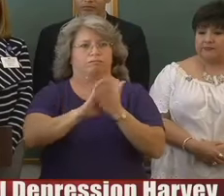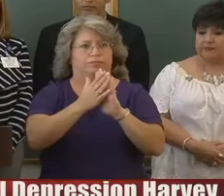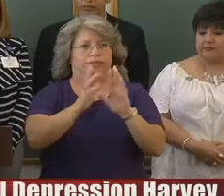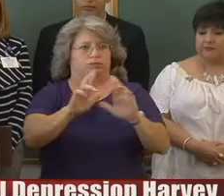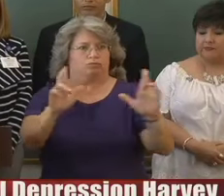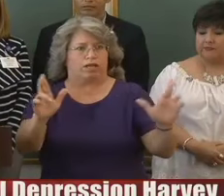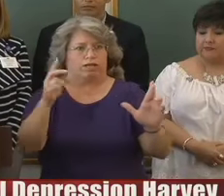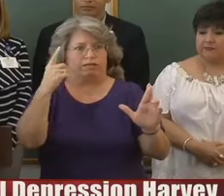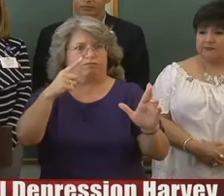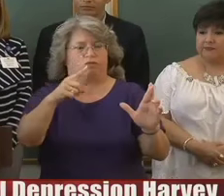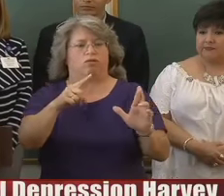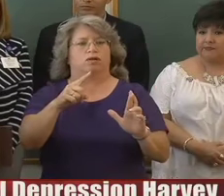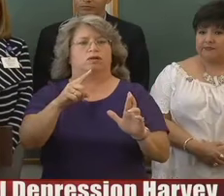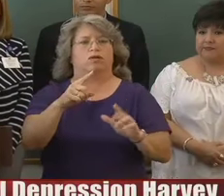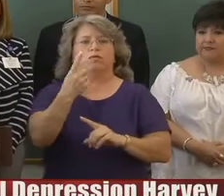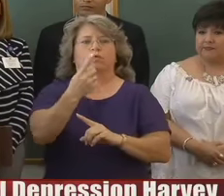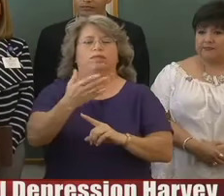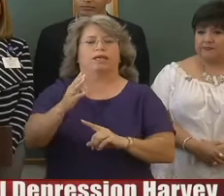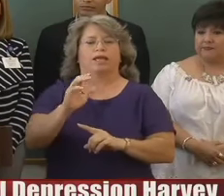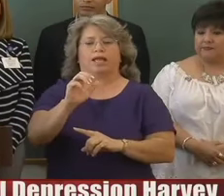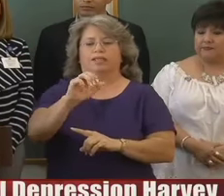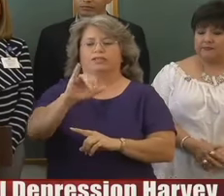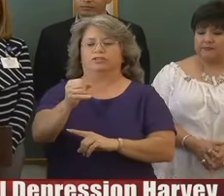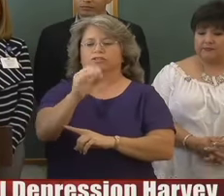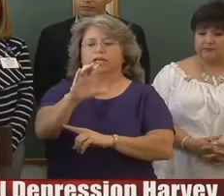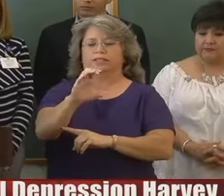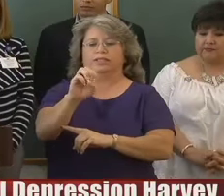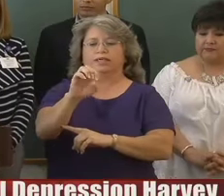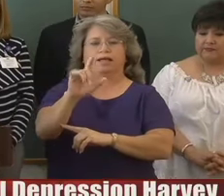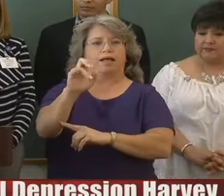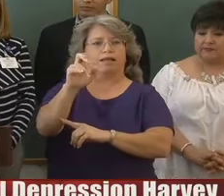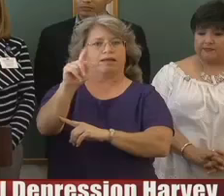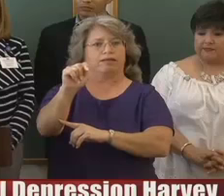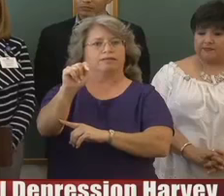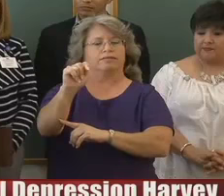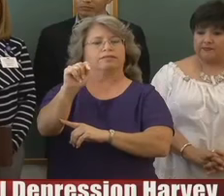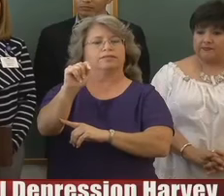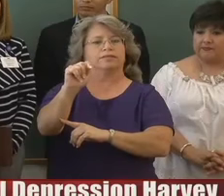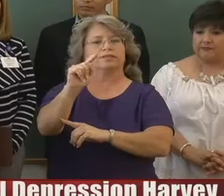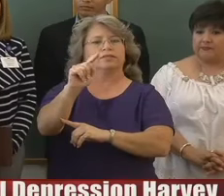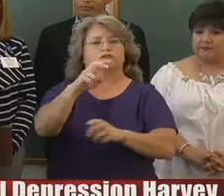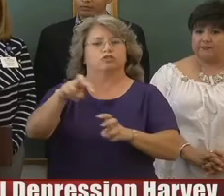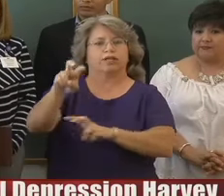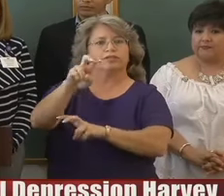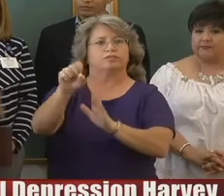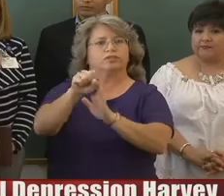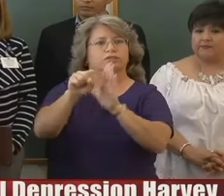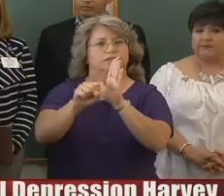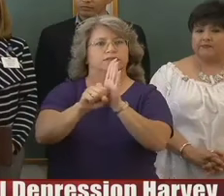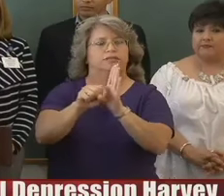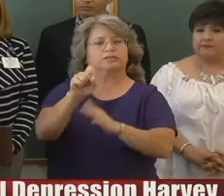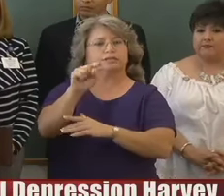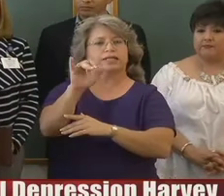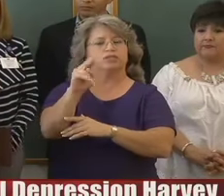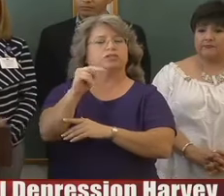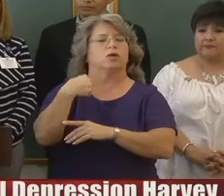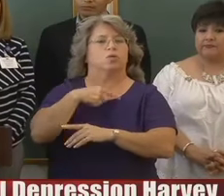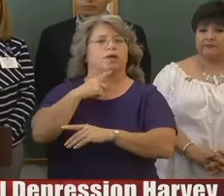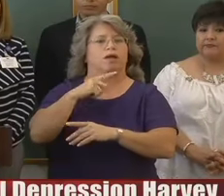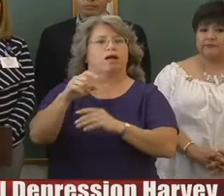which is our J.C. Elliott transfer station. We are extending the hours to 8